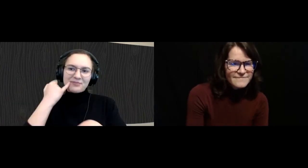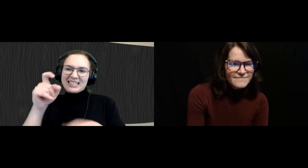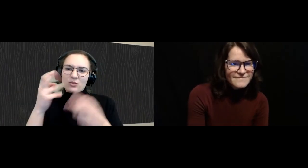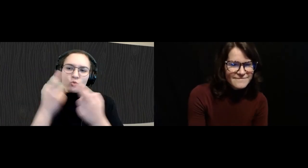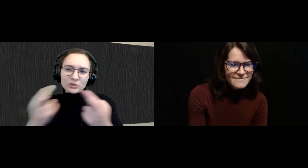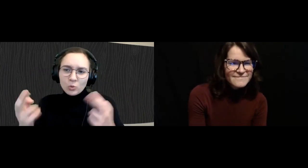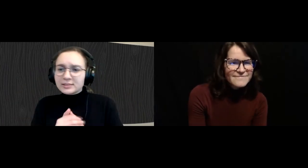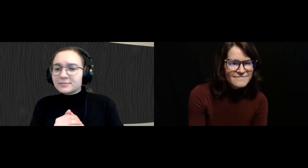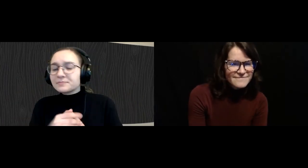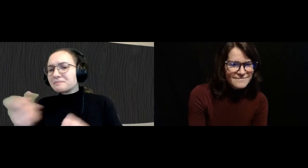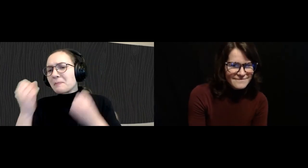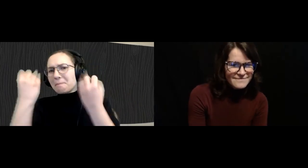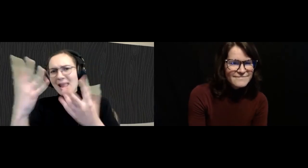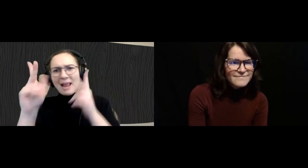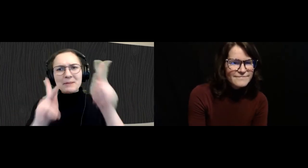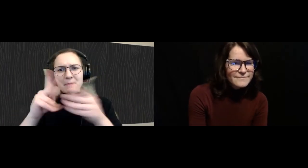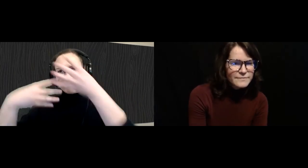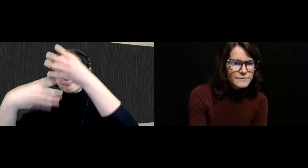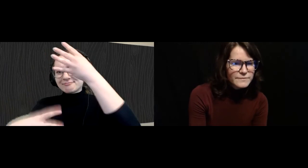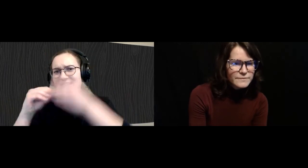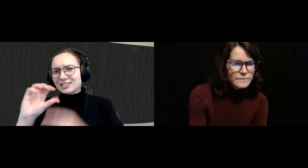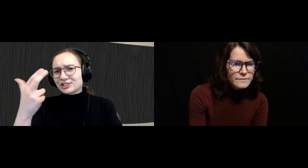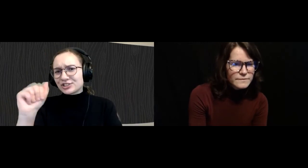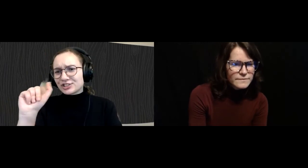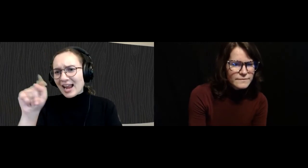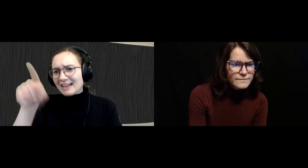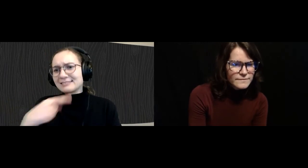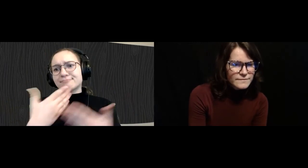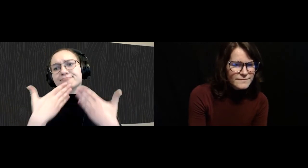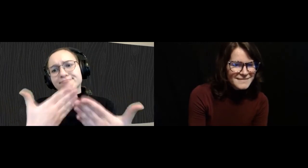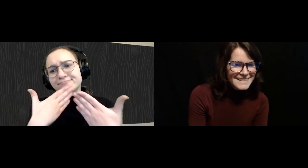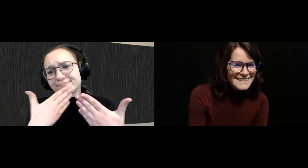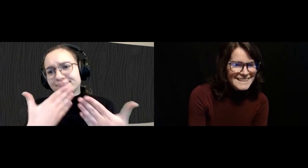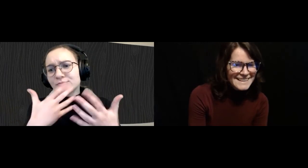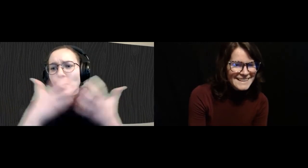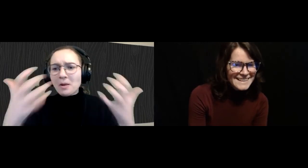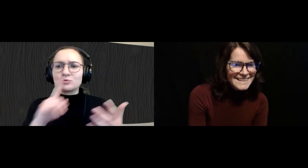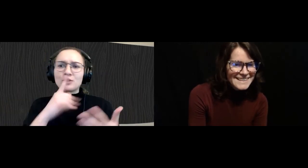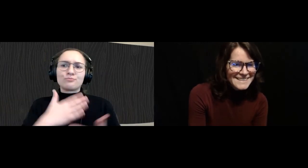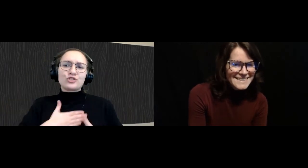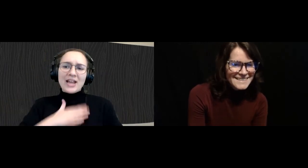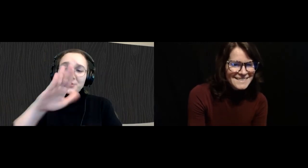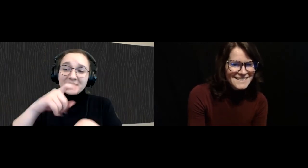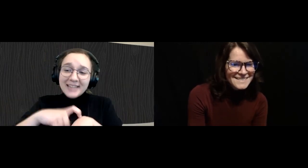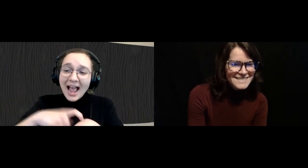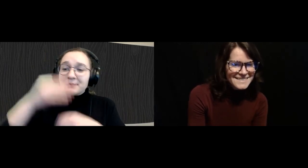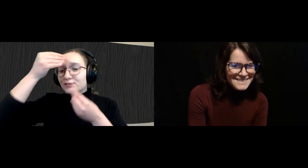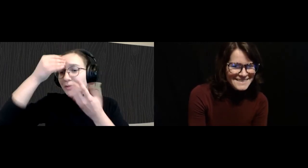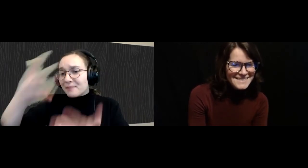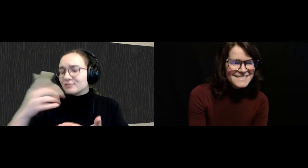Contact us anytime if you need resources. Many people are saying thank you, thank you, thank you in the chat. We appreciate